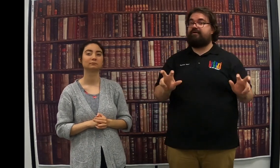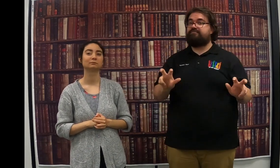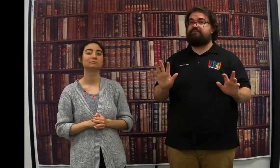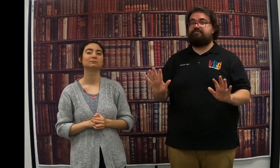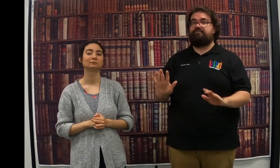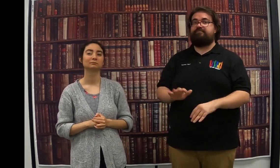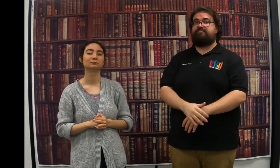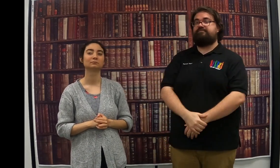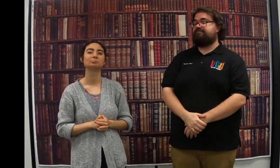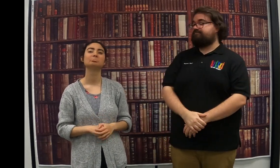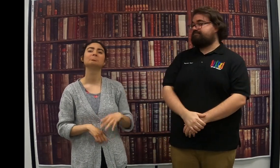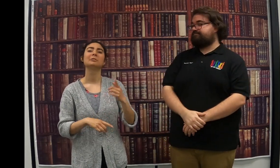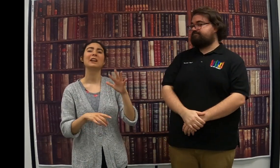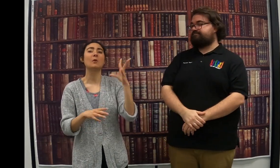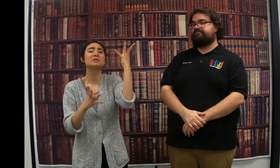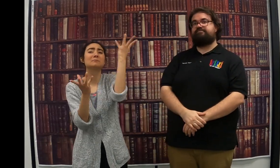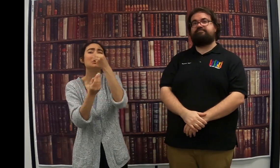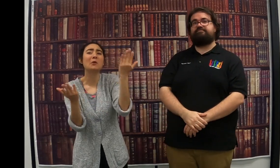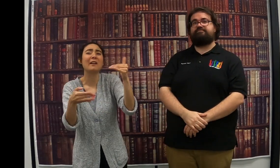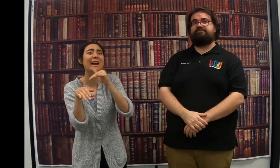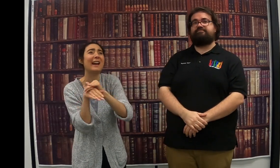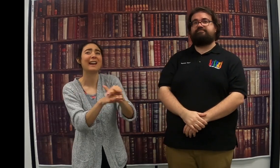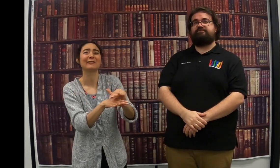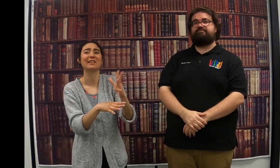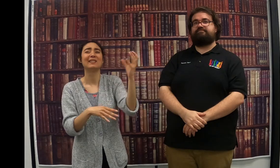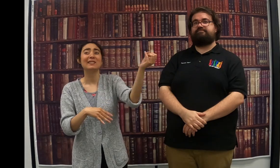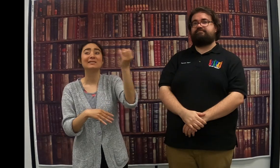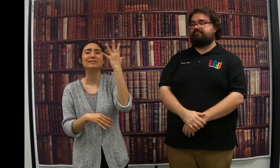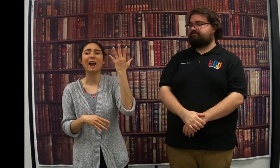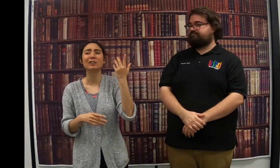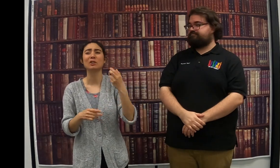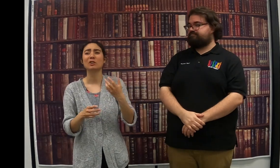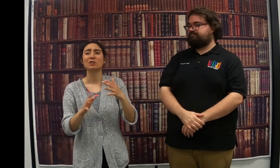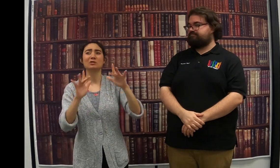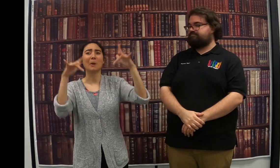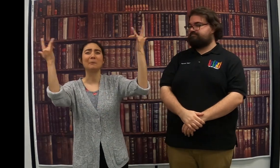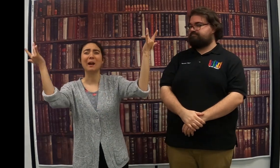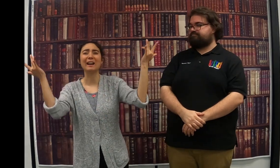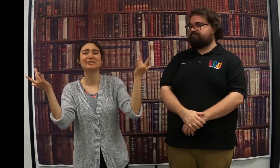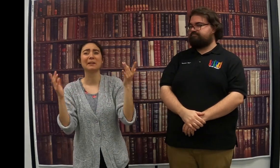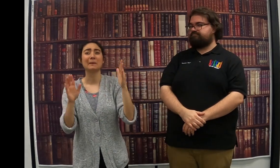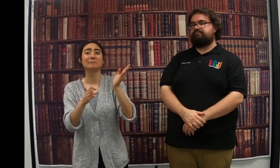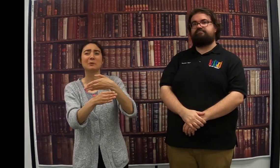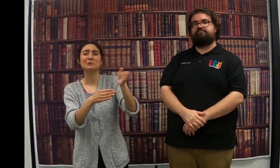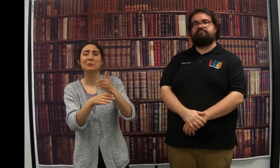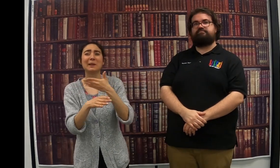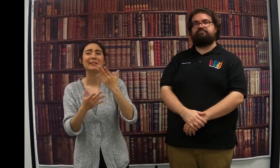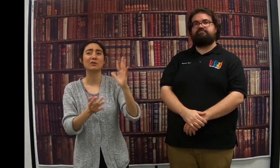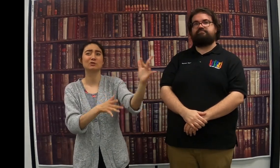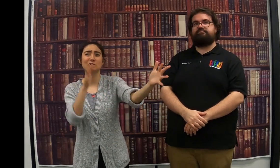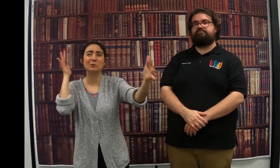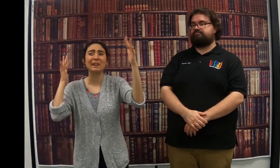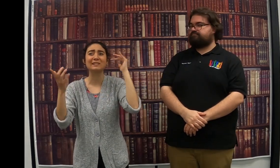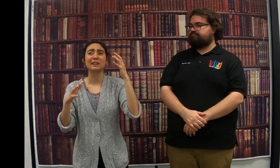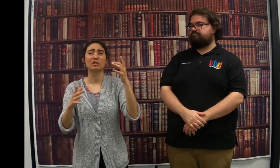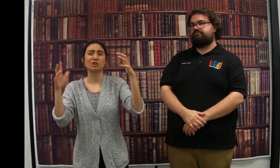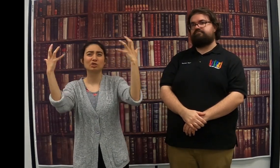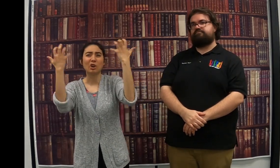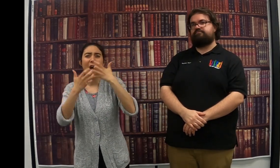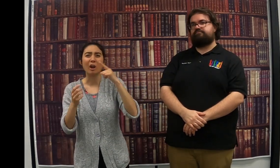castle. It was a beautiful evening. The sun shone brightly between the trunks of the trees into the dark